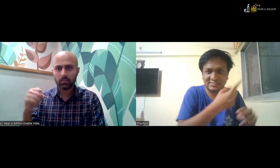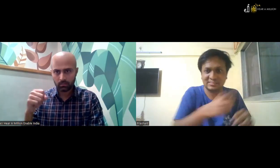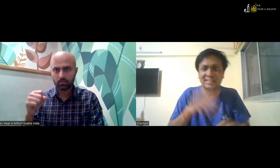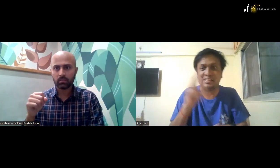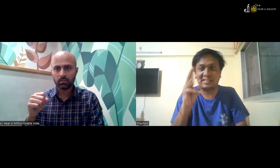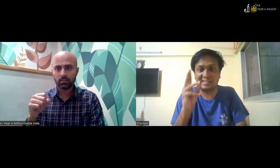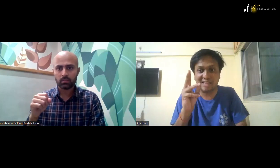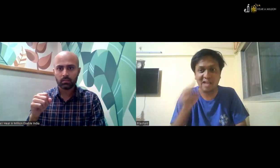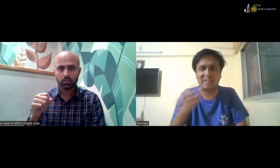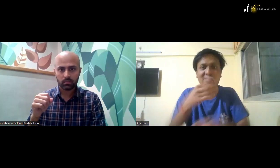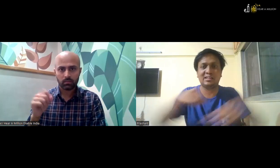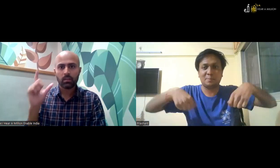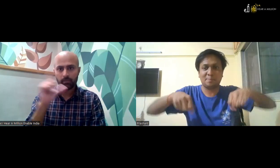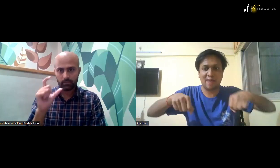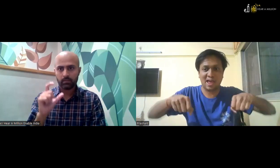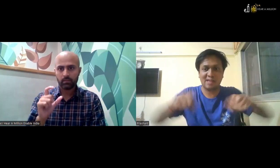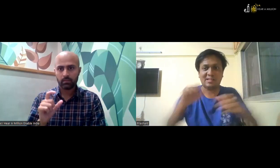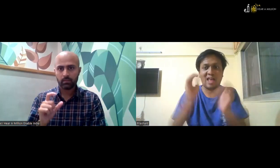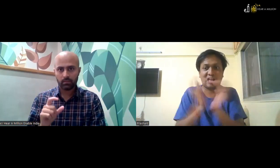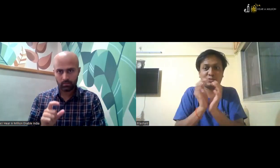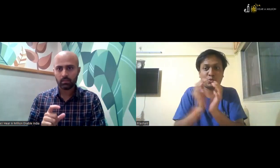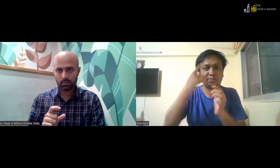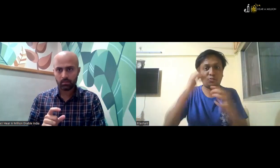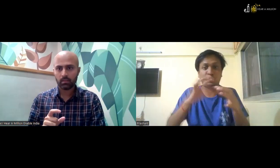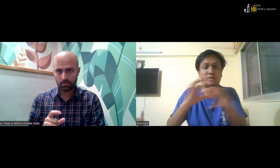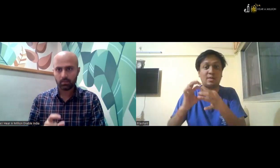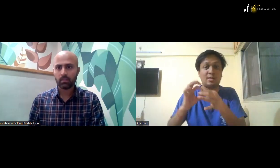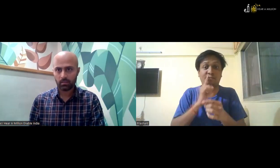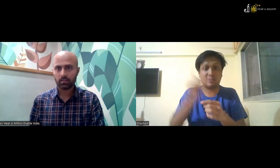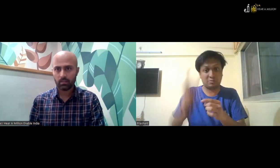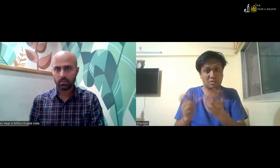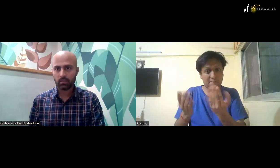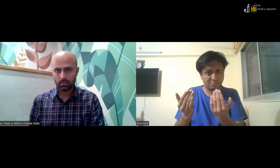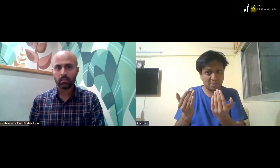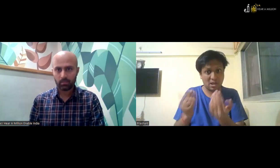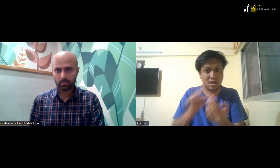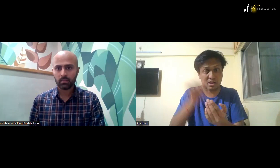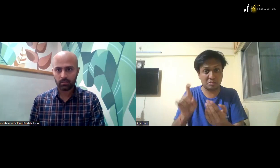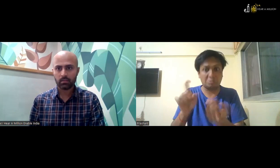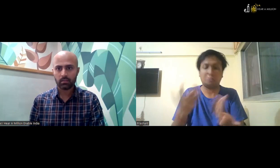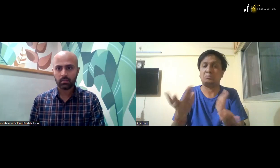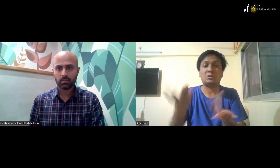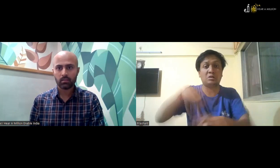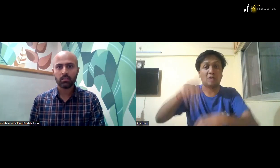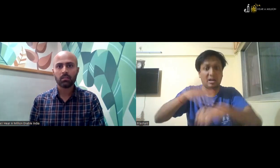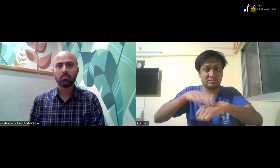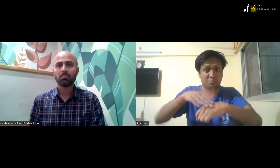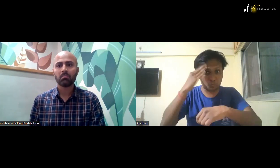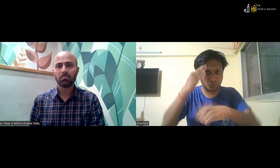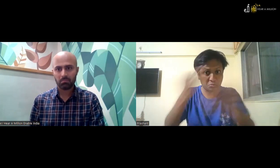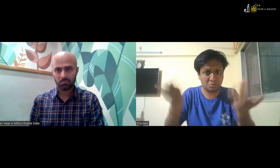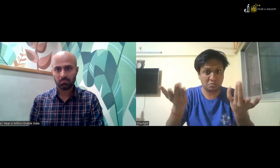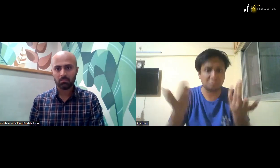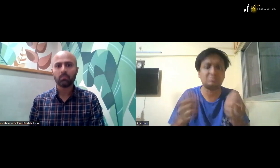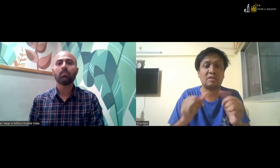So the first party and the third party, Bike or car insurance? Can a deaf person get